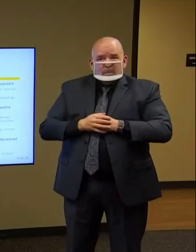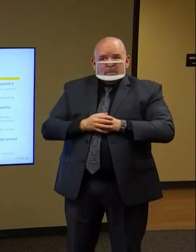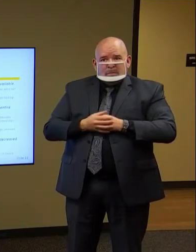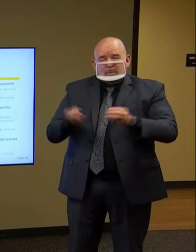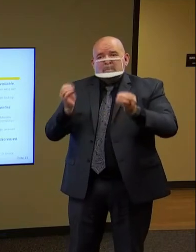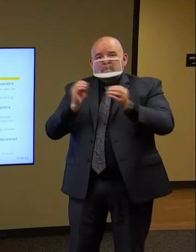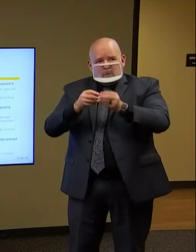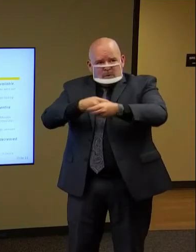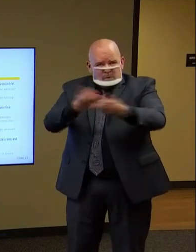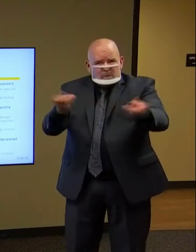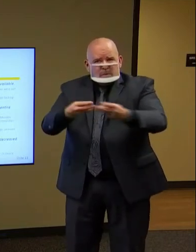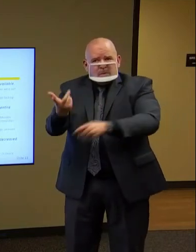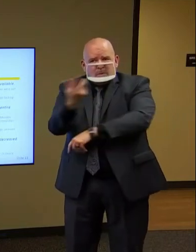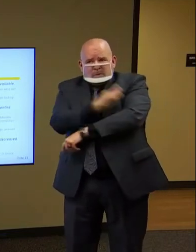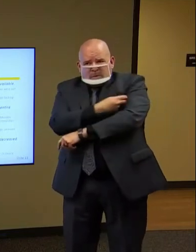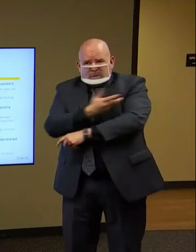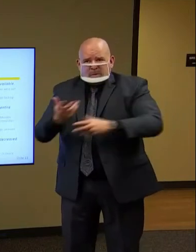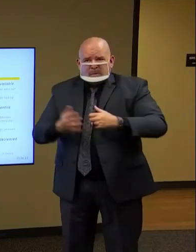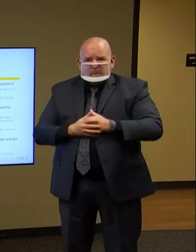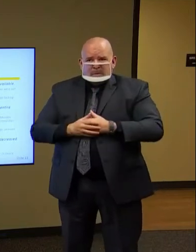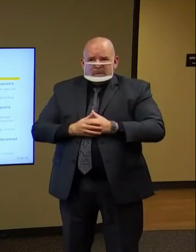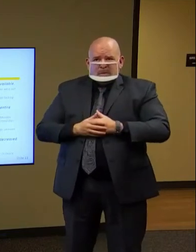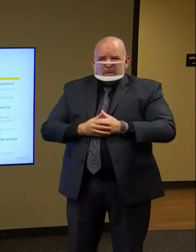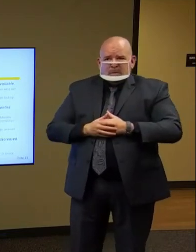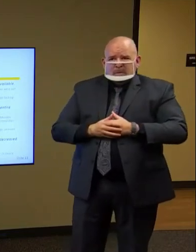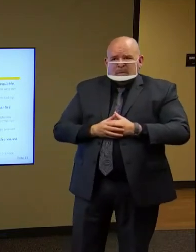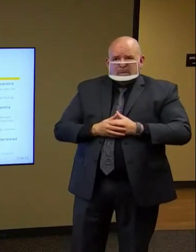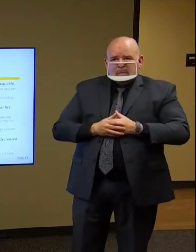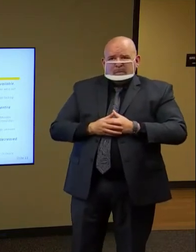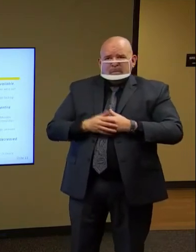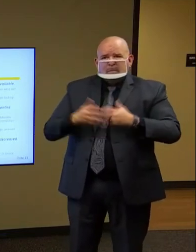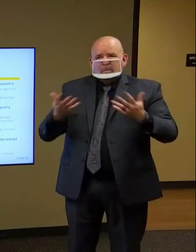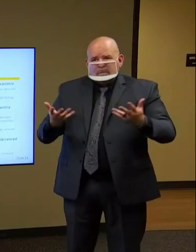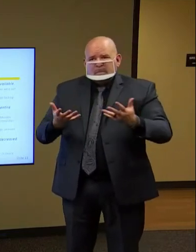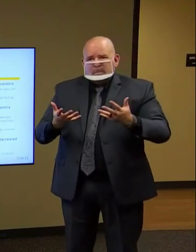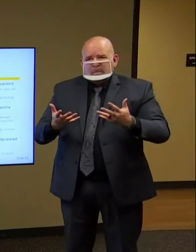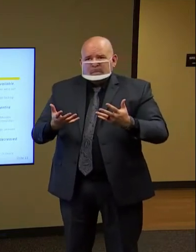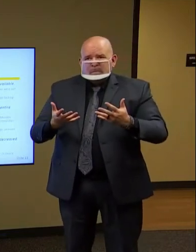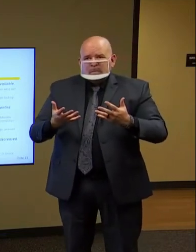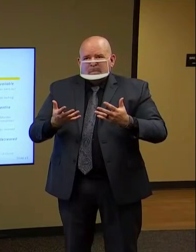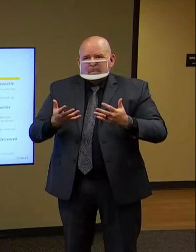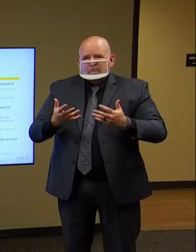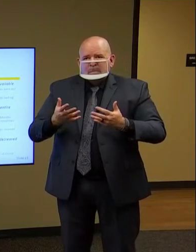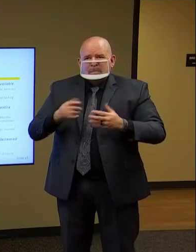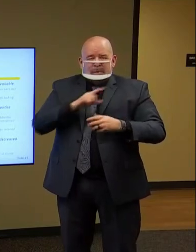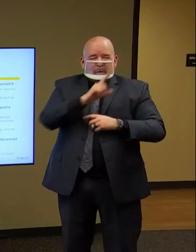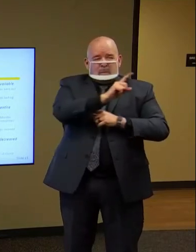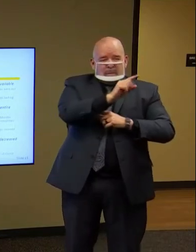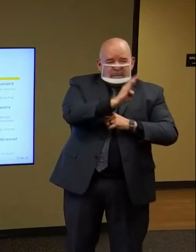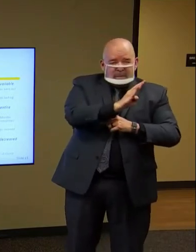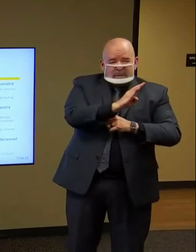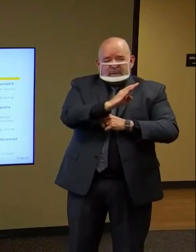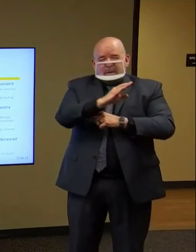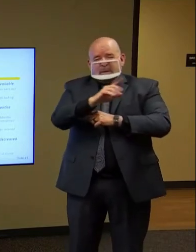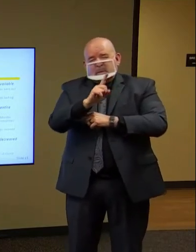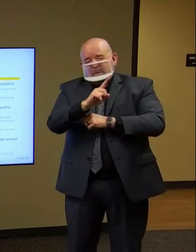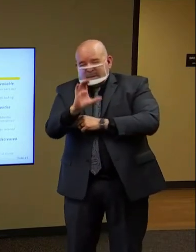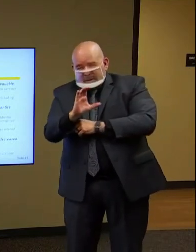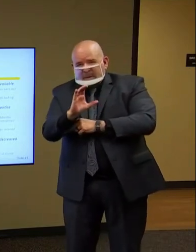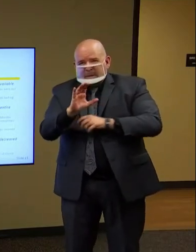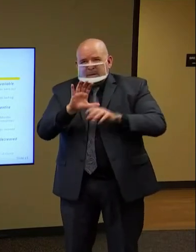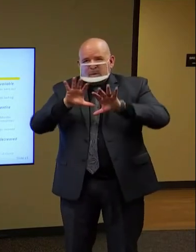becomes available, anticipating, then that's when we get into more of the phase 1B, 1C. And then phase